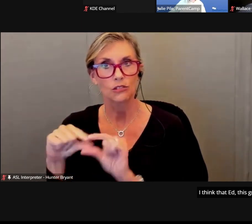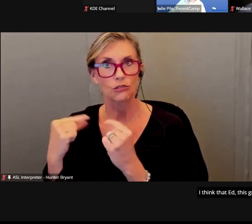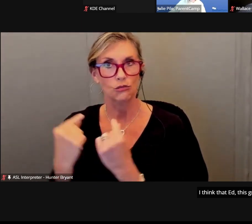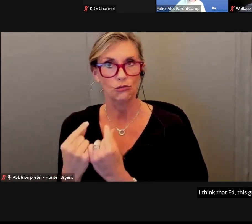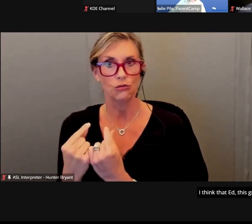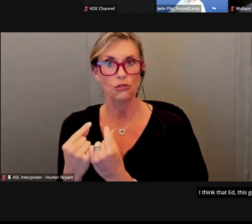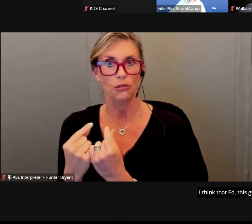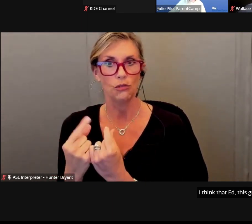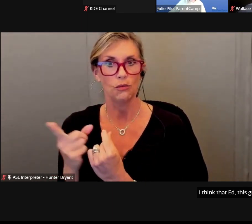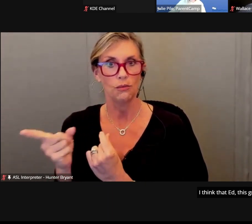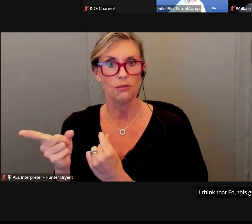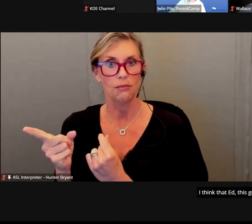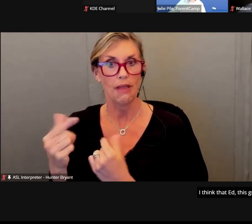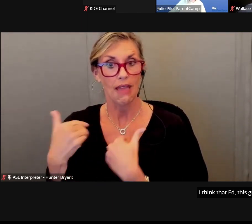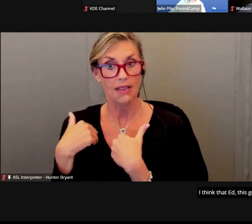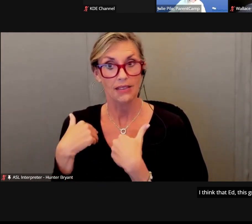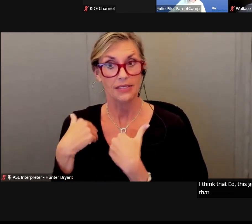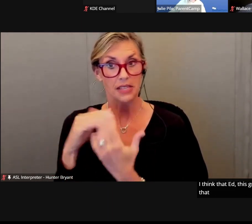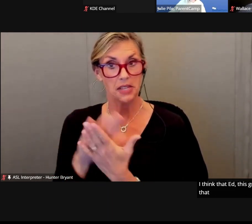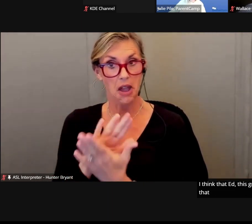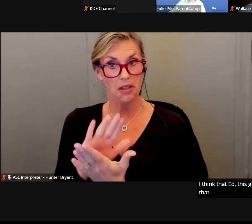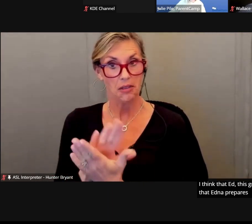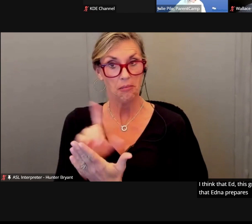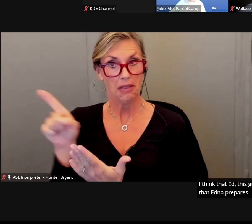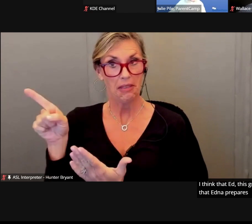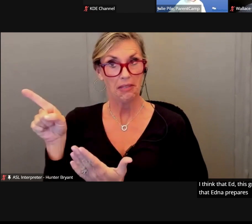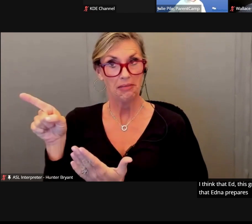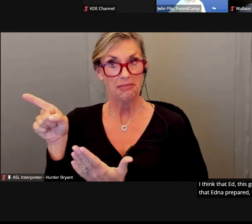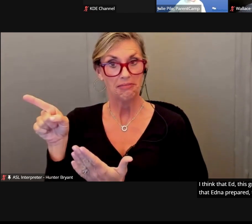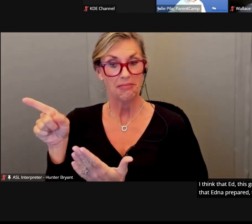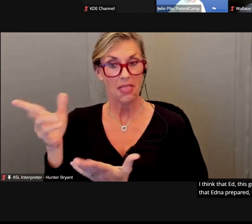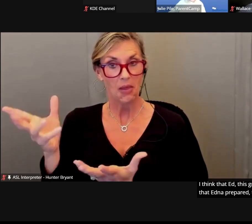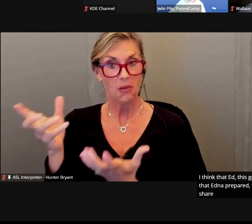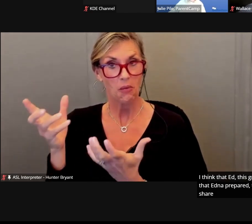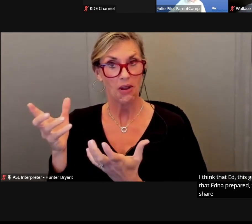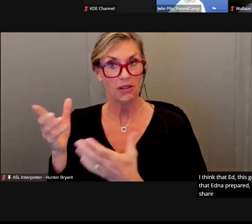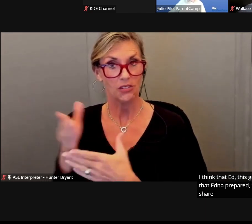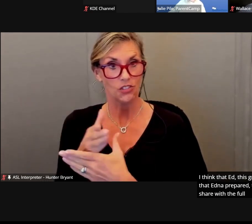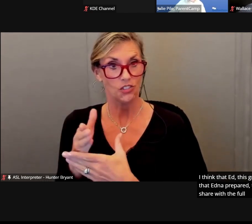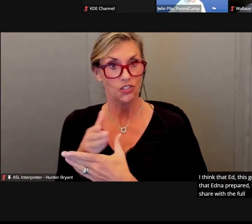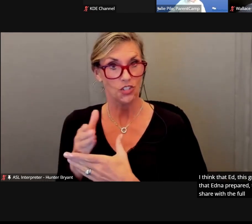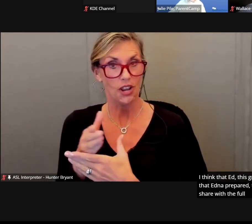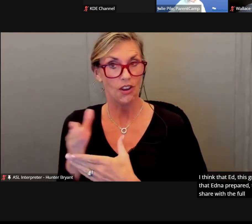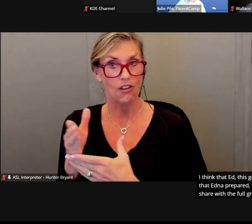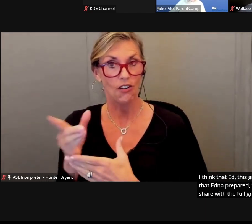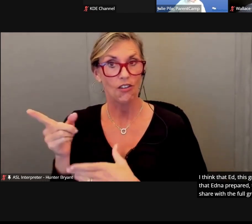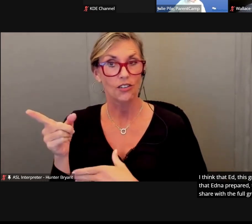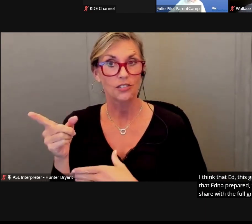has a document that Edna prepared that I think that they want to share with the full group. So that's something that